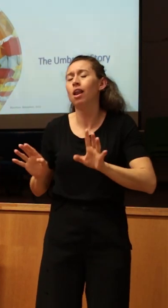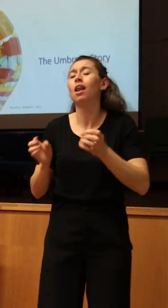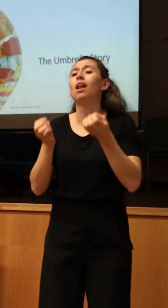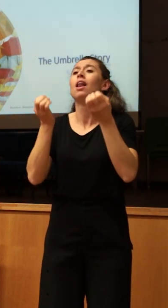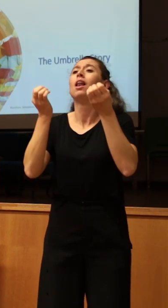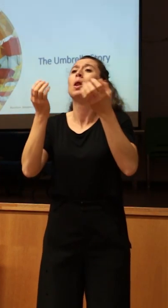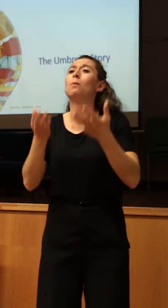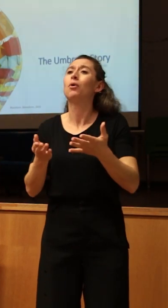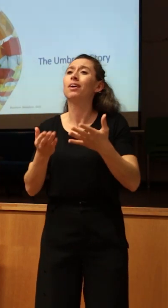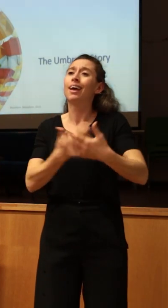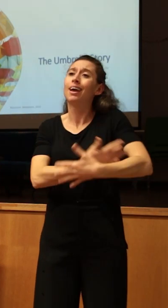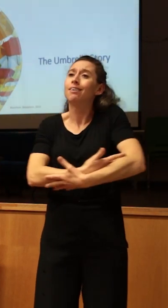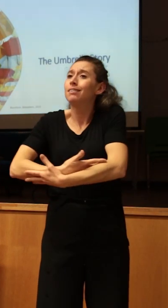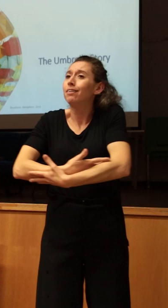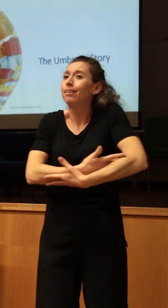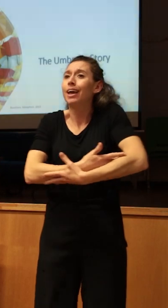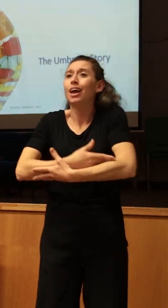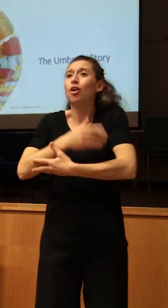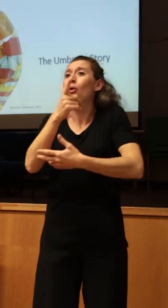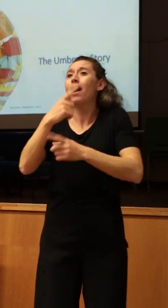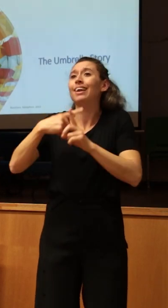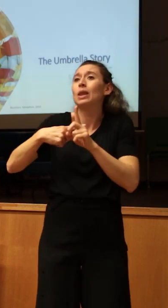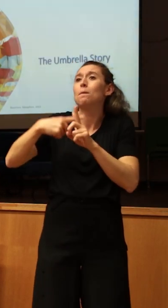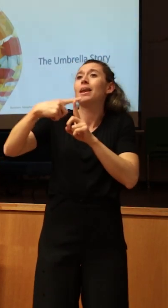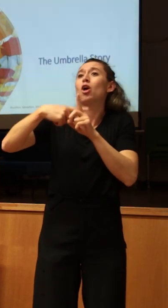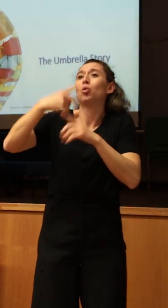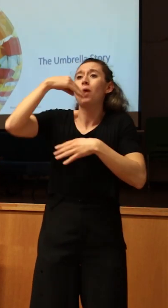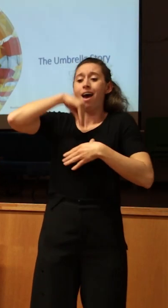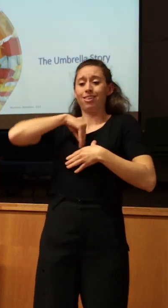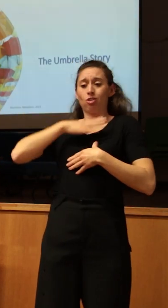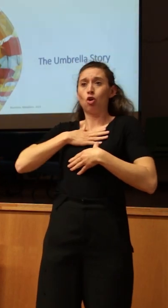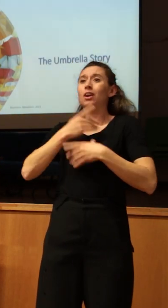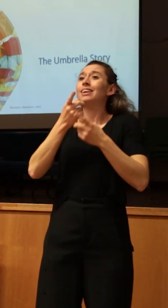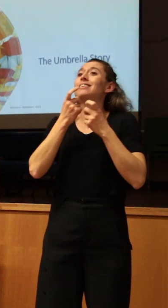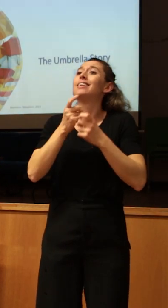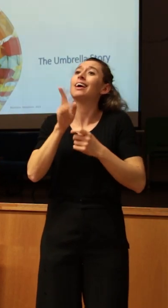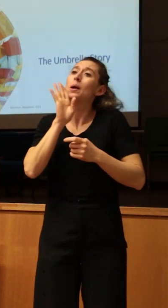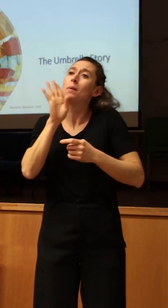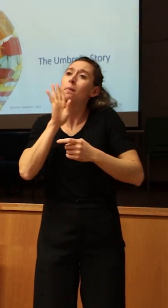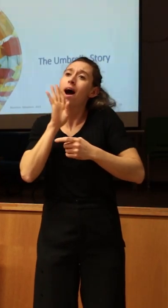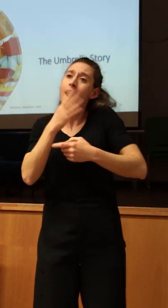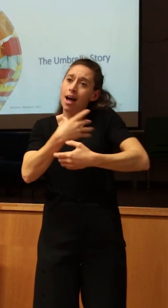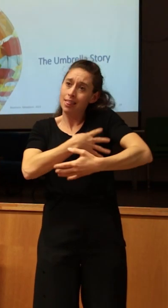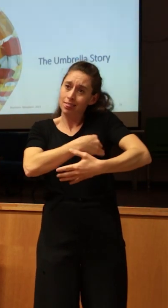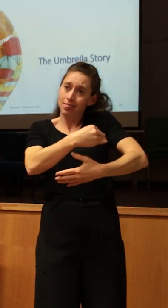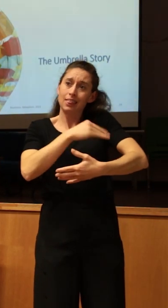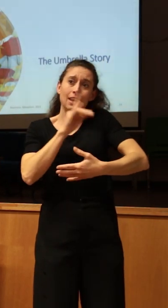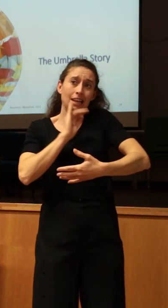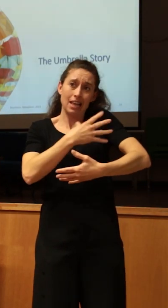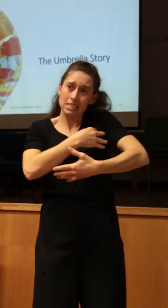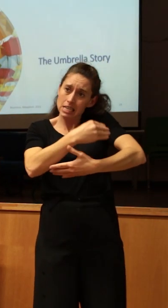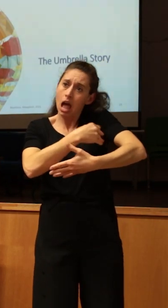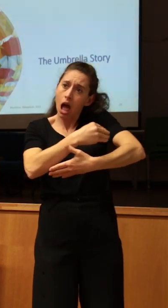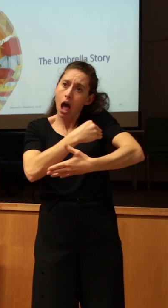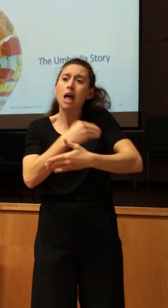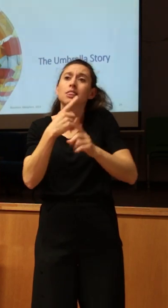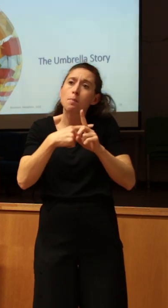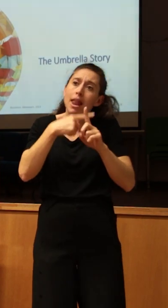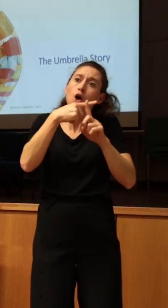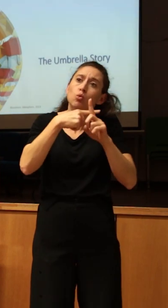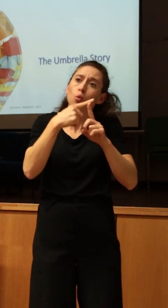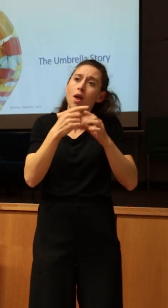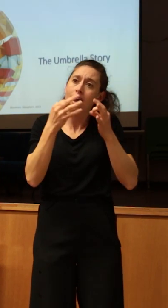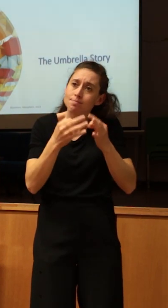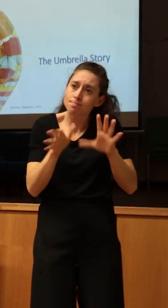Porque el niño no regula la temperatura y necesita que cuando la mamá lo amamanta, esa leche tenga una determinada temperatura. So that's